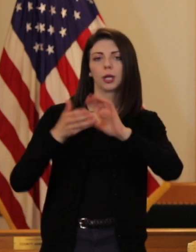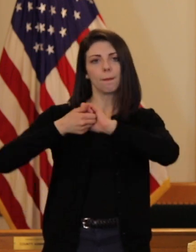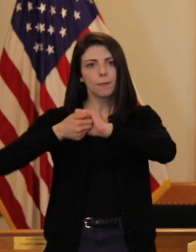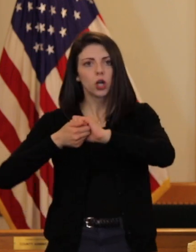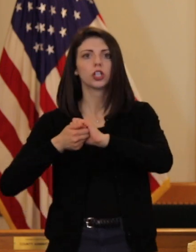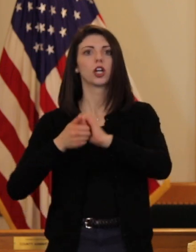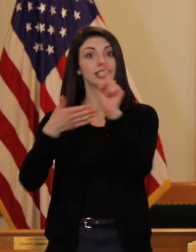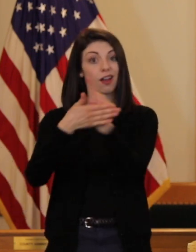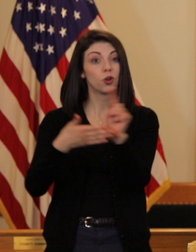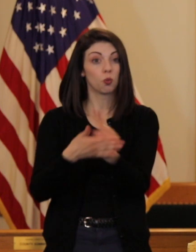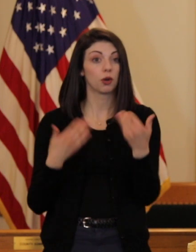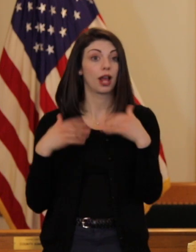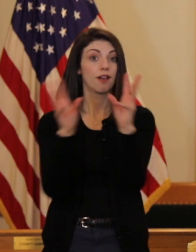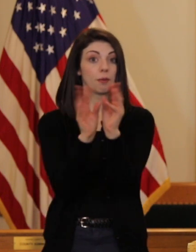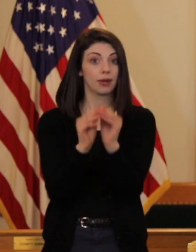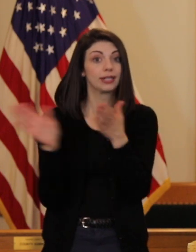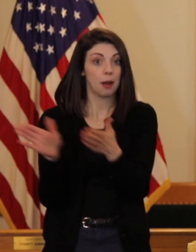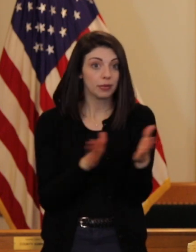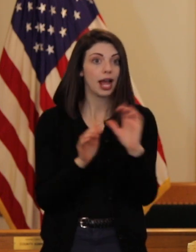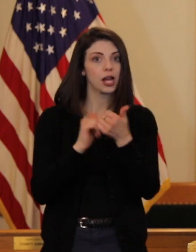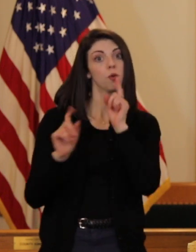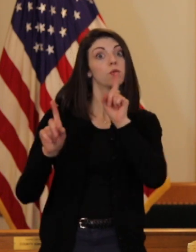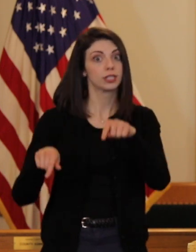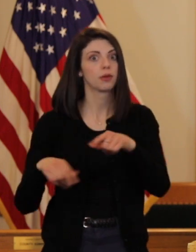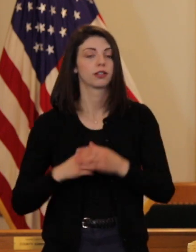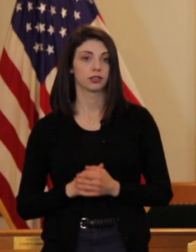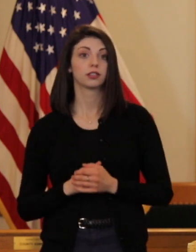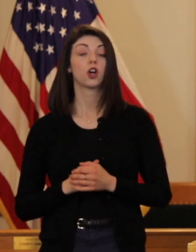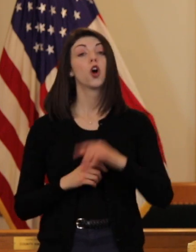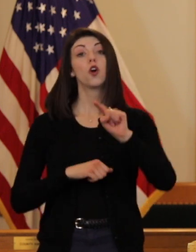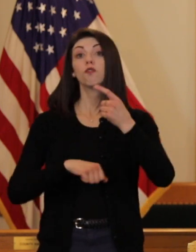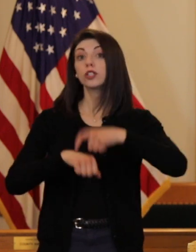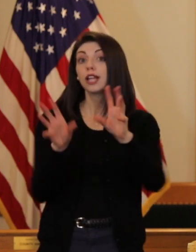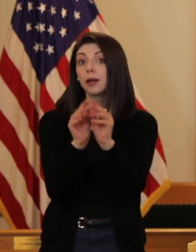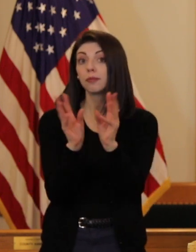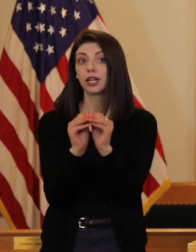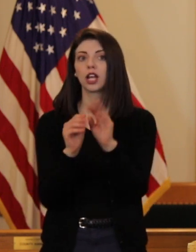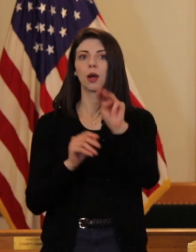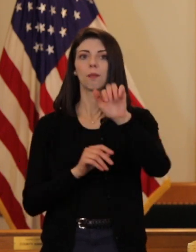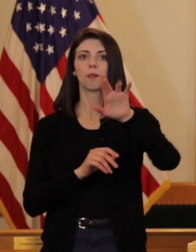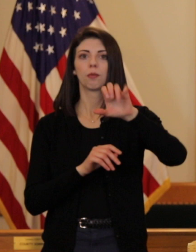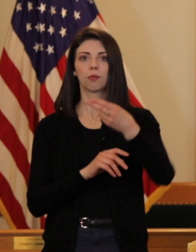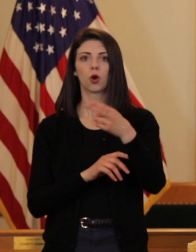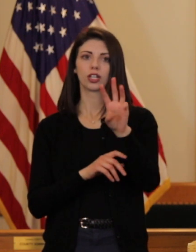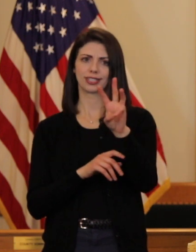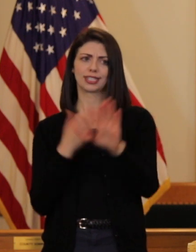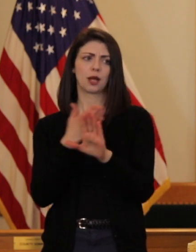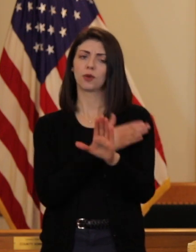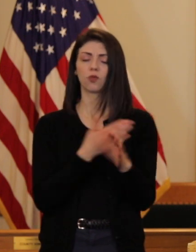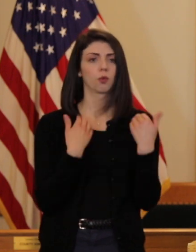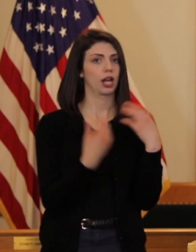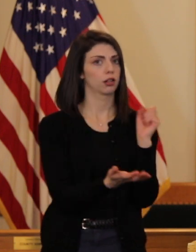meetings to plan response activities. We met for the first time on March 6th, well before we had our first confirmed